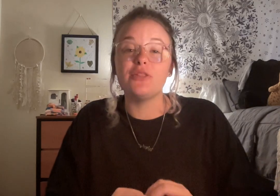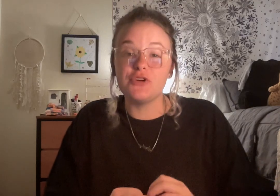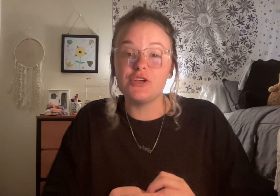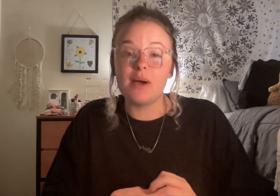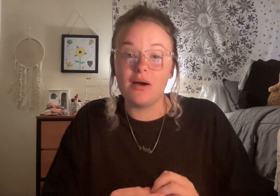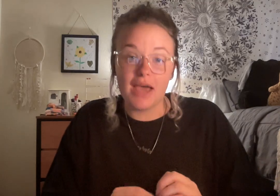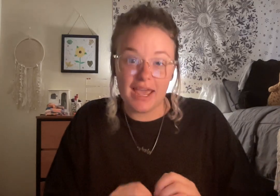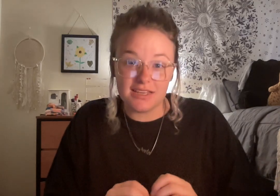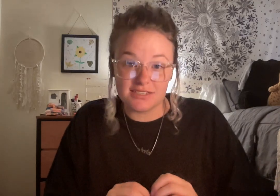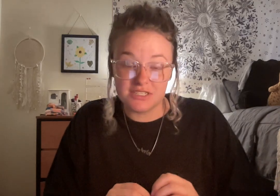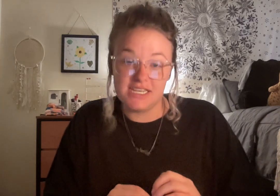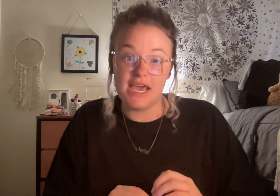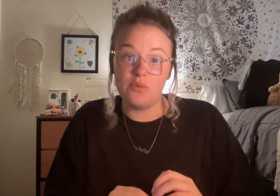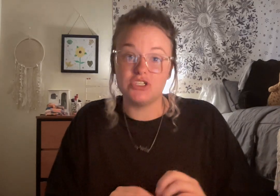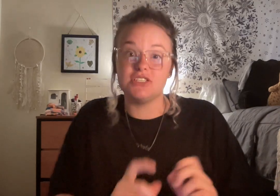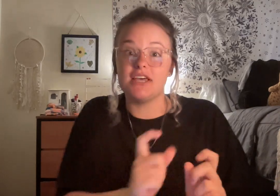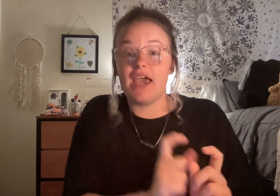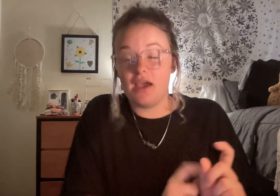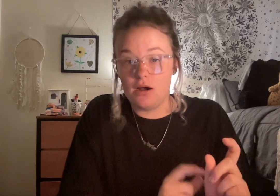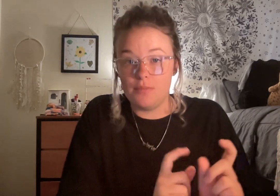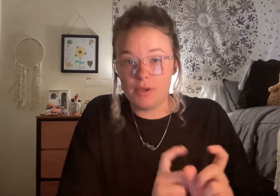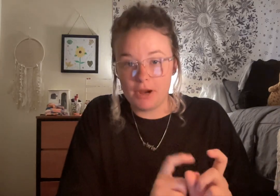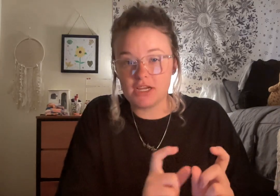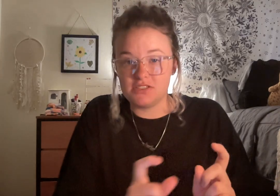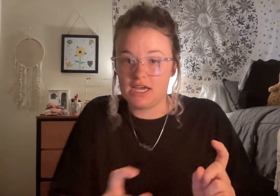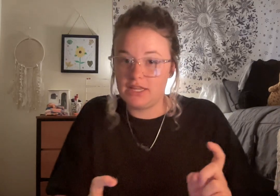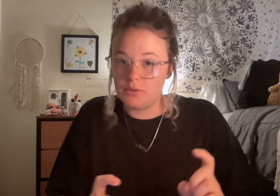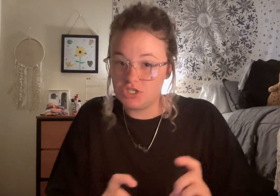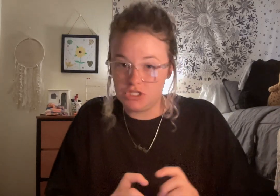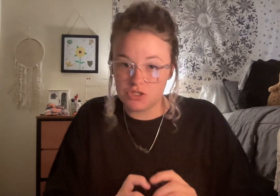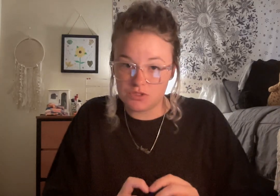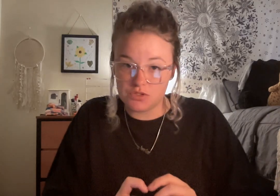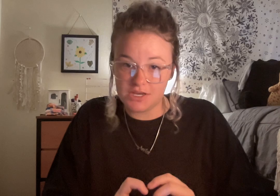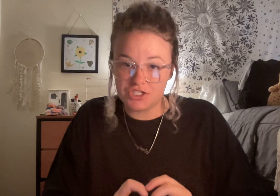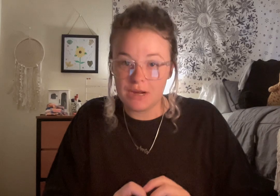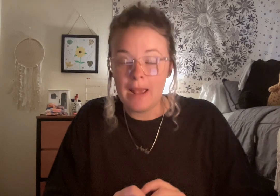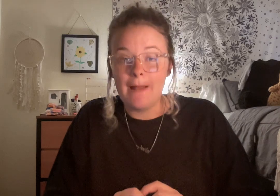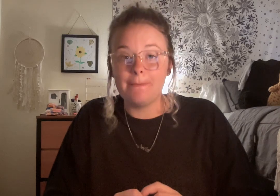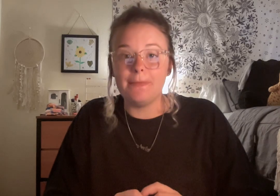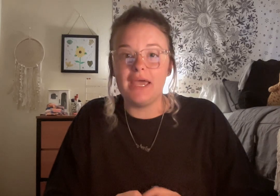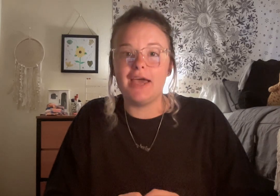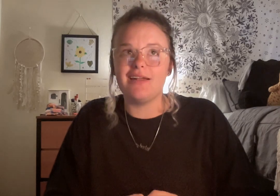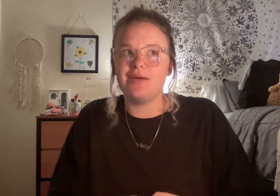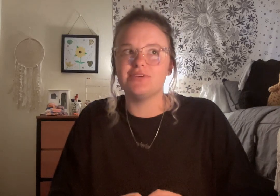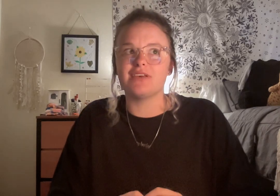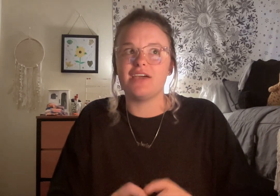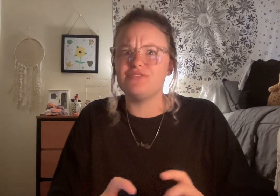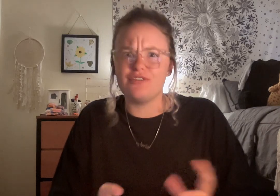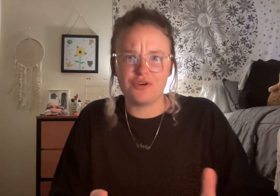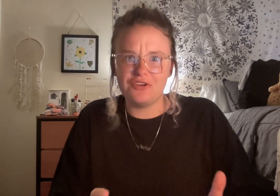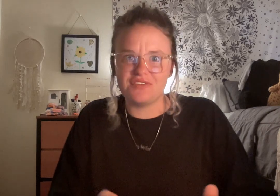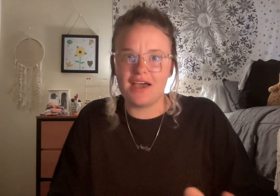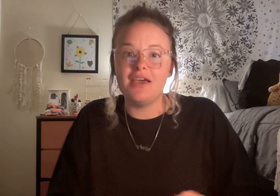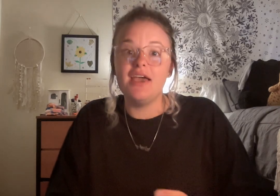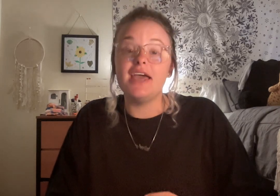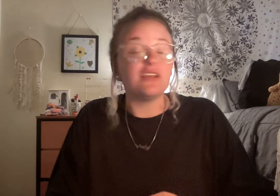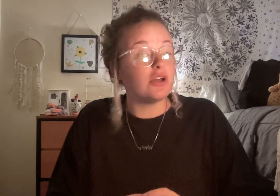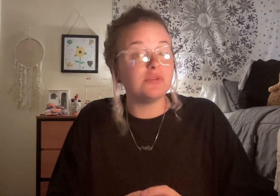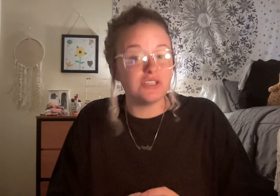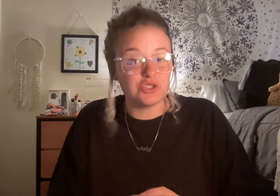learned about ASLTA, which is the American Sign Language Teacher Association, and I was like, I've never heard of that. And I thought it was